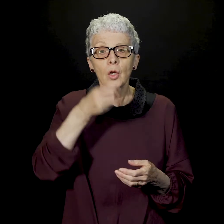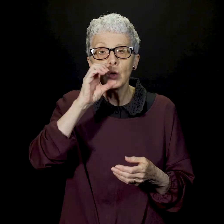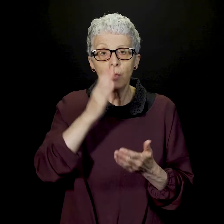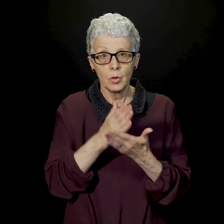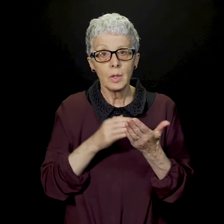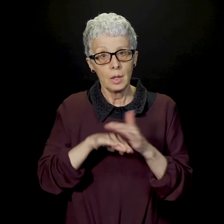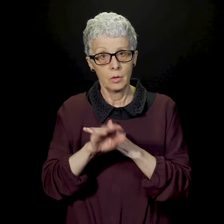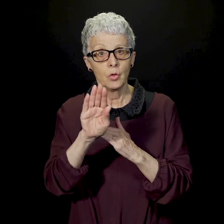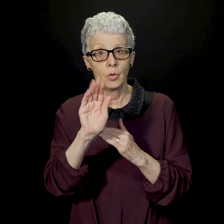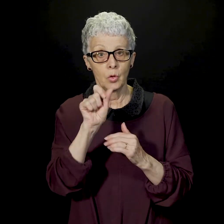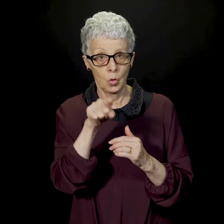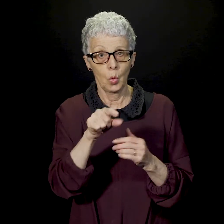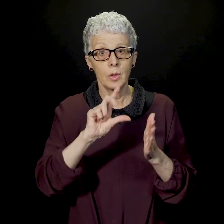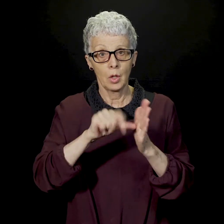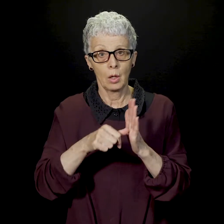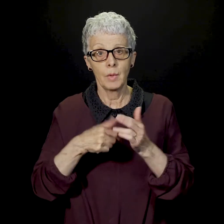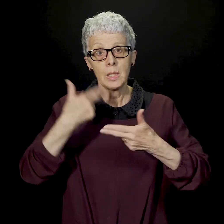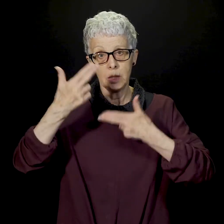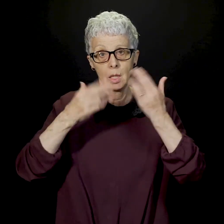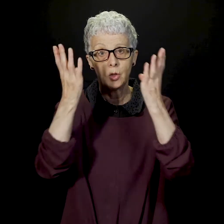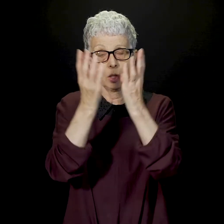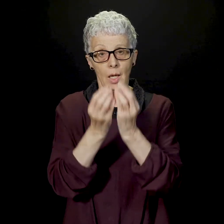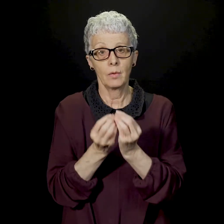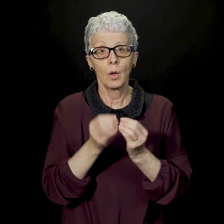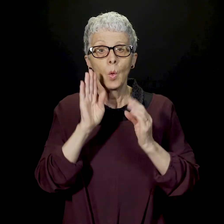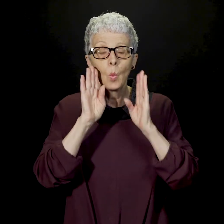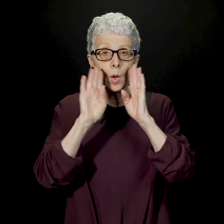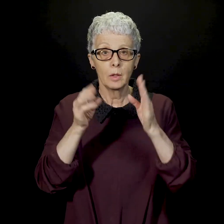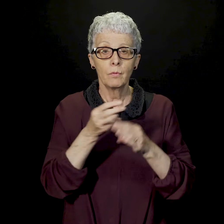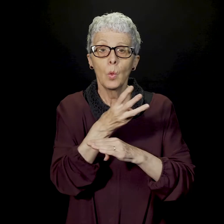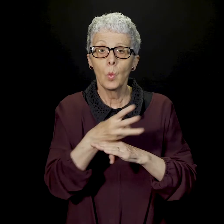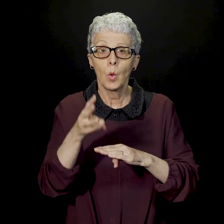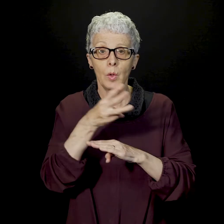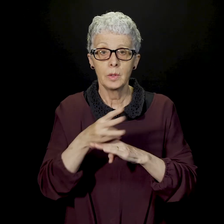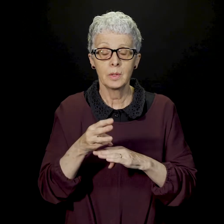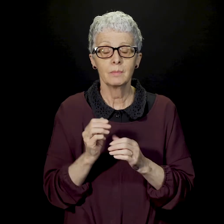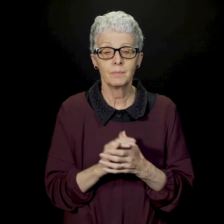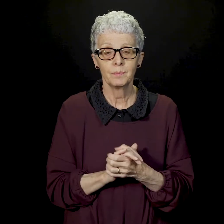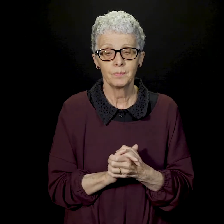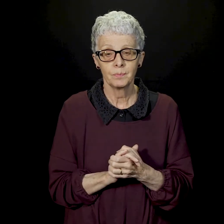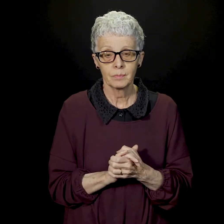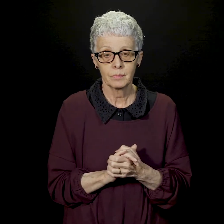own time, and then we're going to sing together some amazing words, and we'd maybe let that be your declaration tonight.